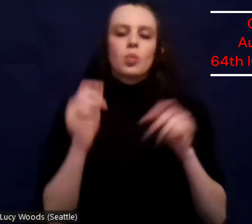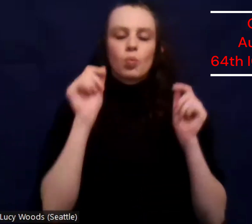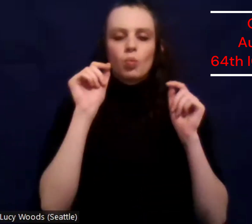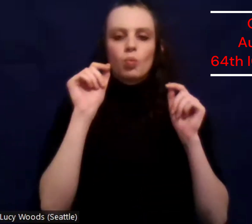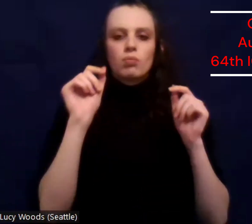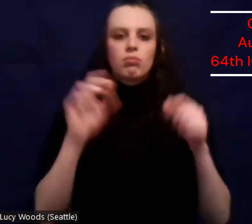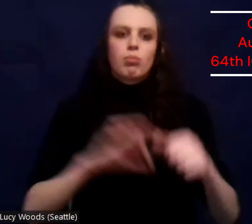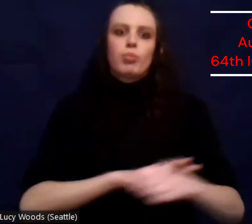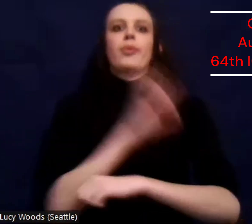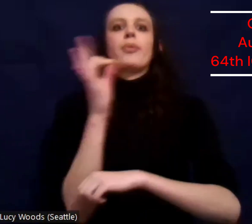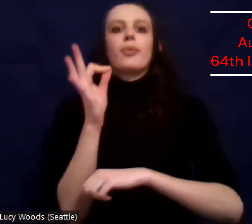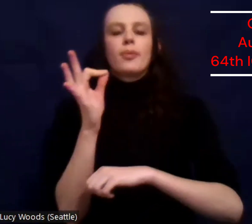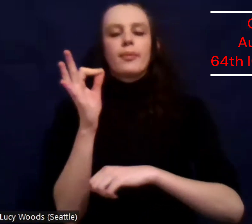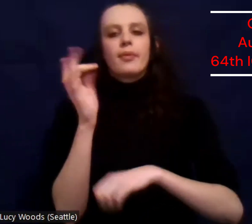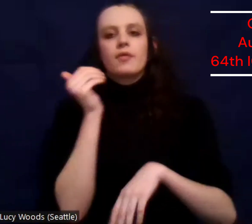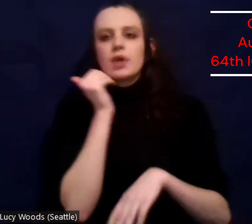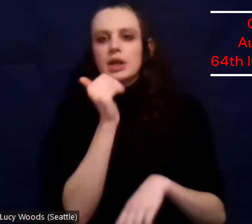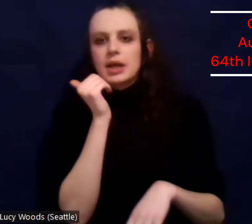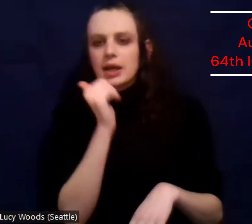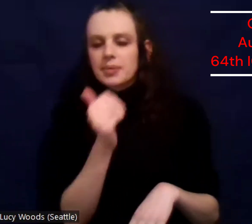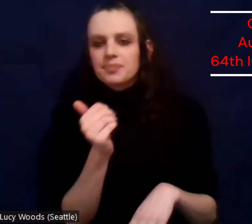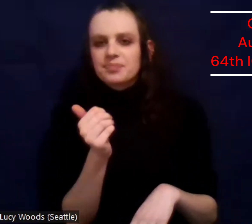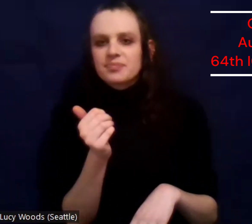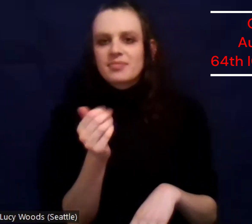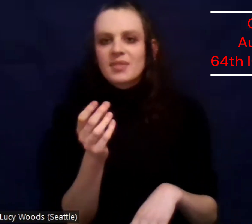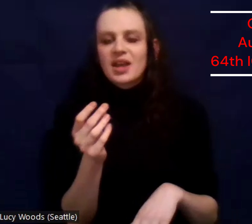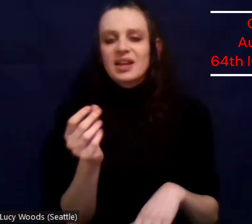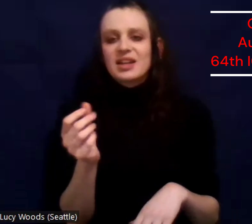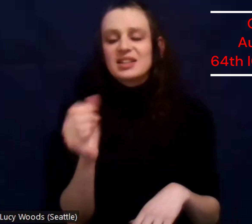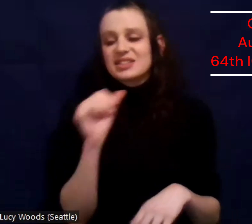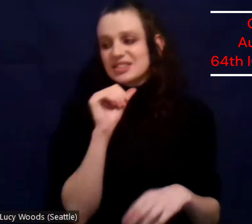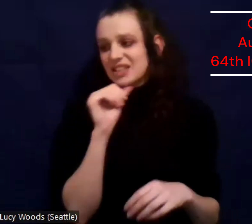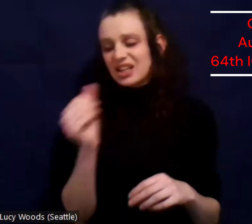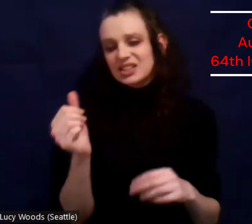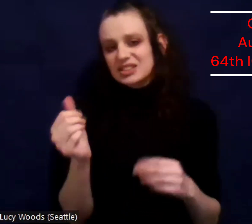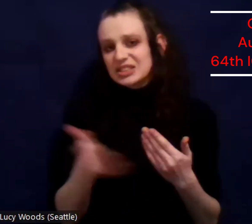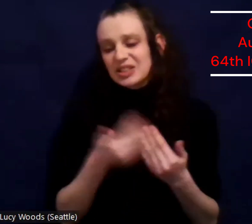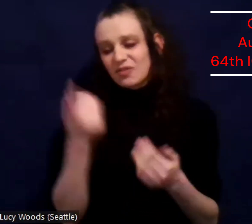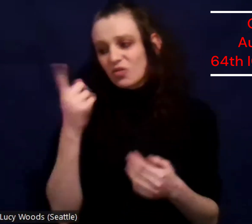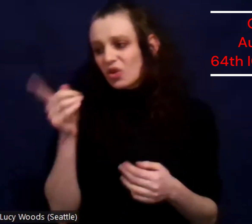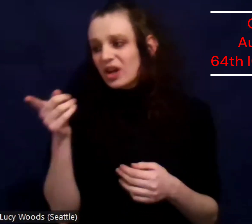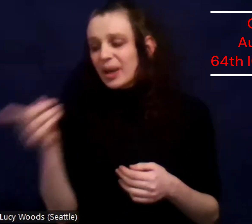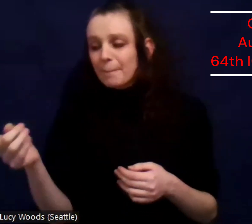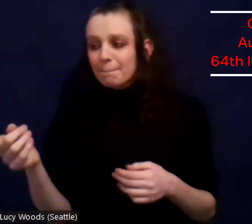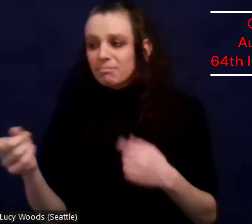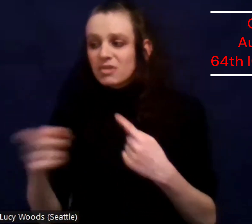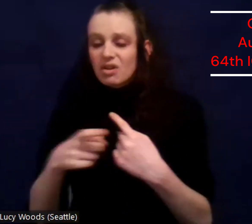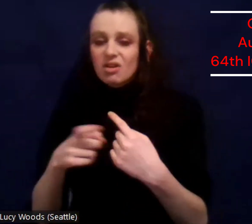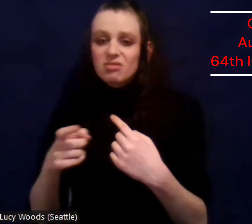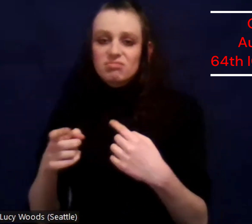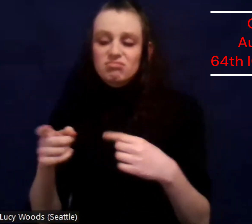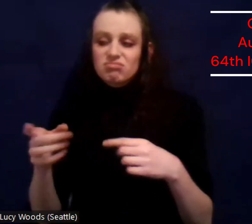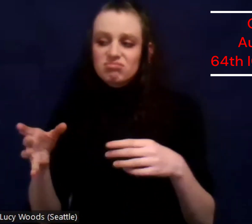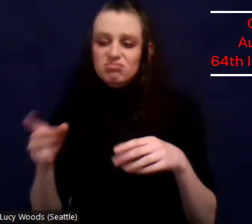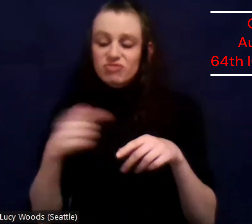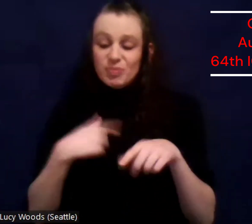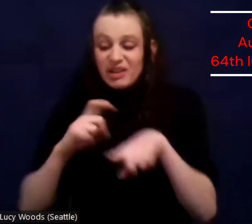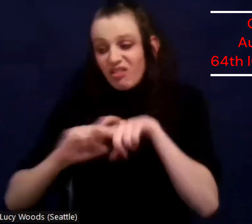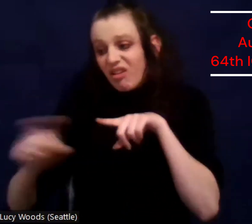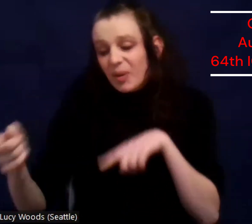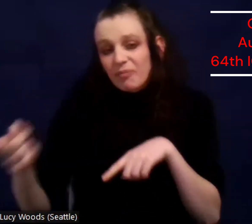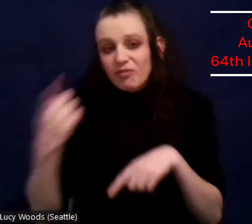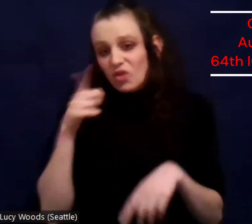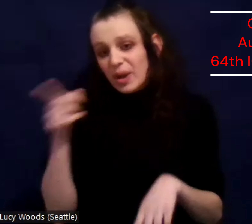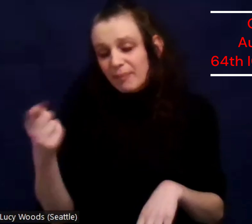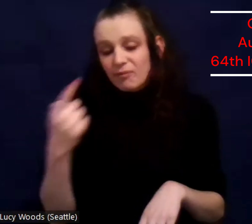then it would become inconvenient for him to get a phone call from me and inconvenient for me to make a phone call. And it went from once or twice